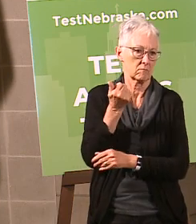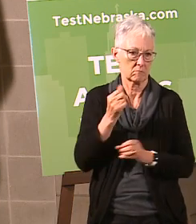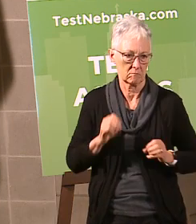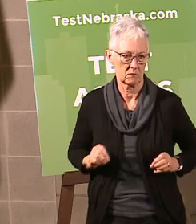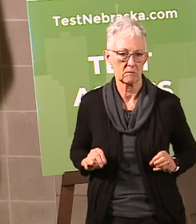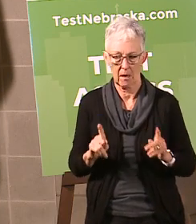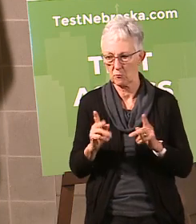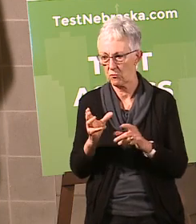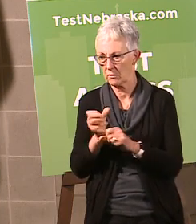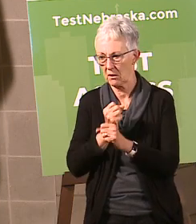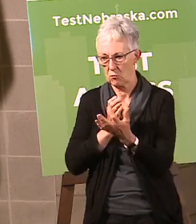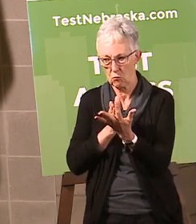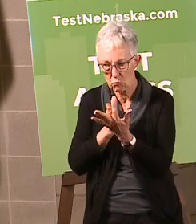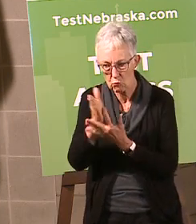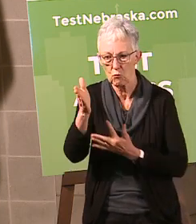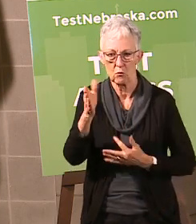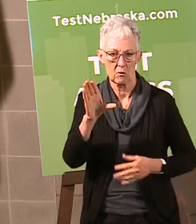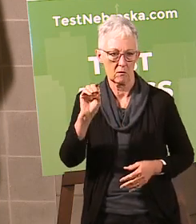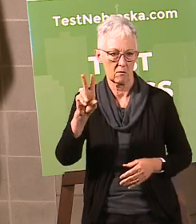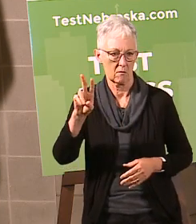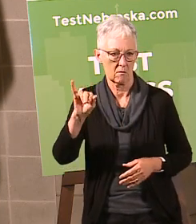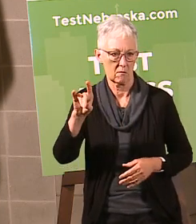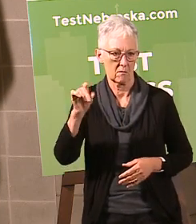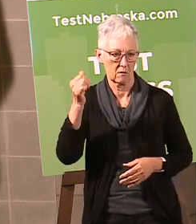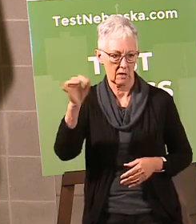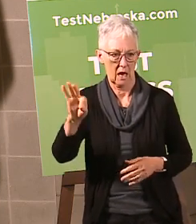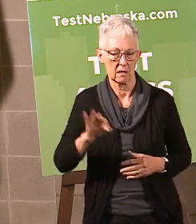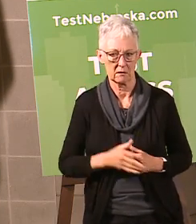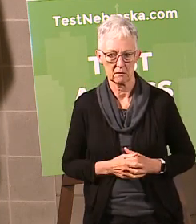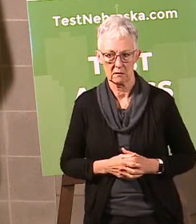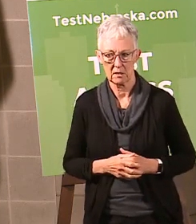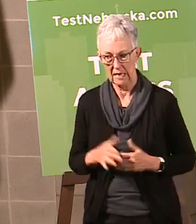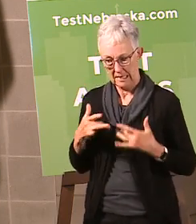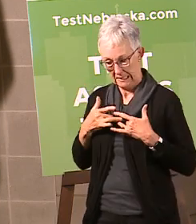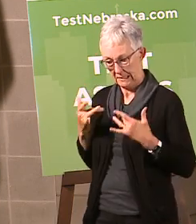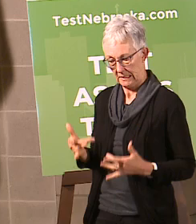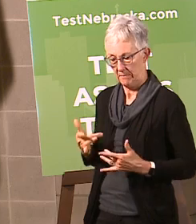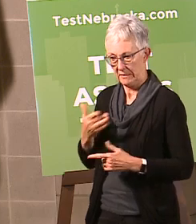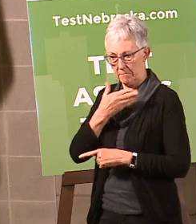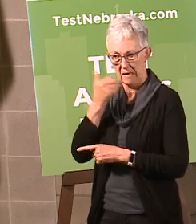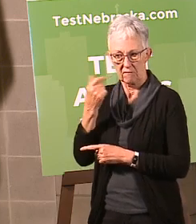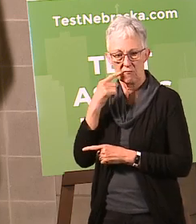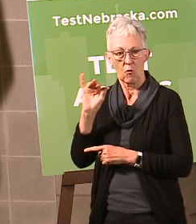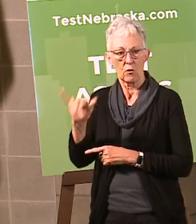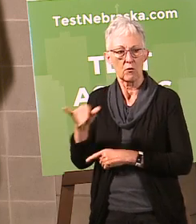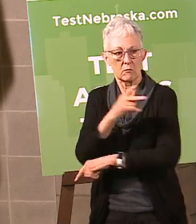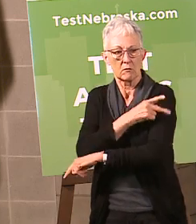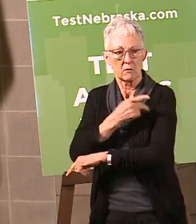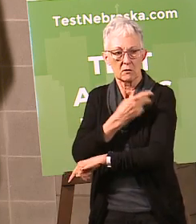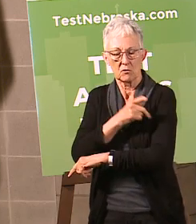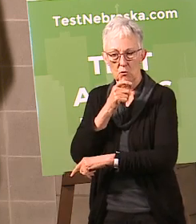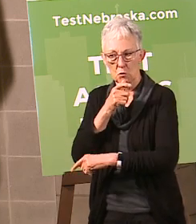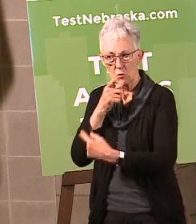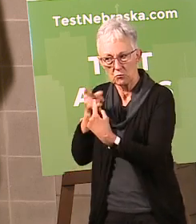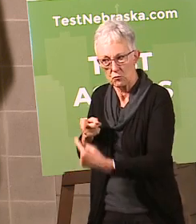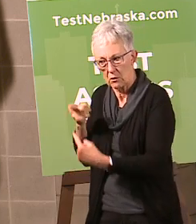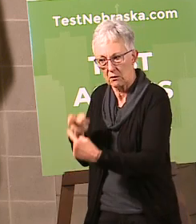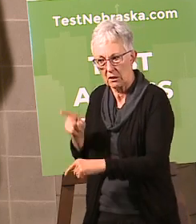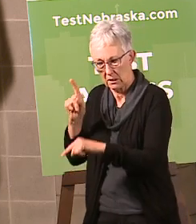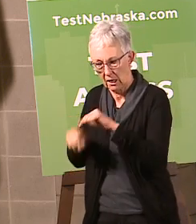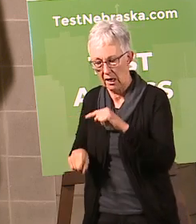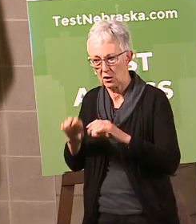through. And usually it'll be patients that are having trouble getting off the ventilators or even needing that extracorporeal